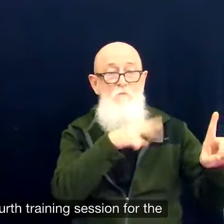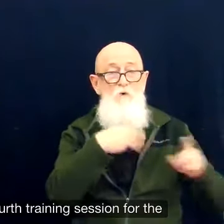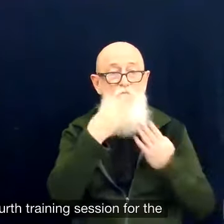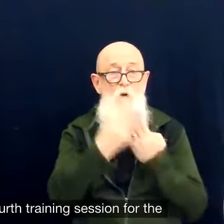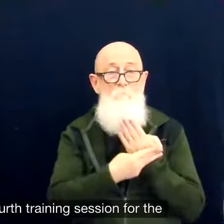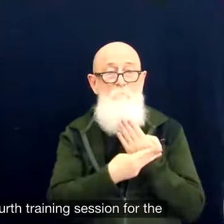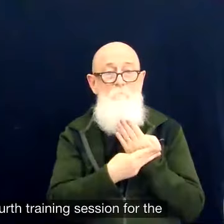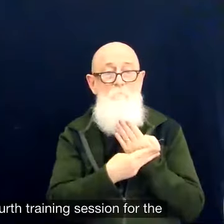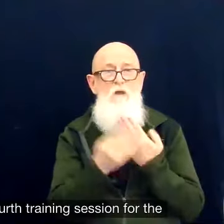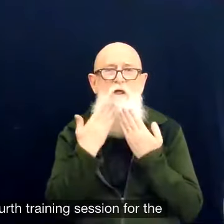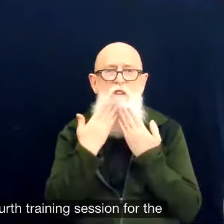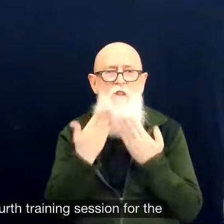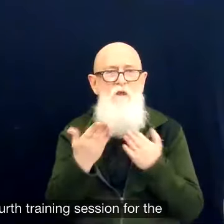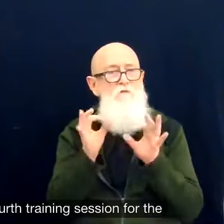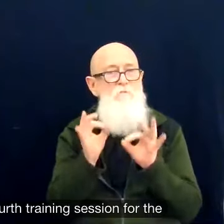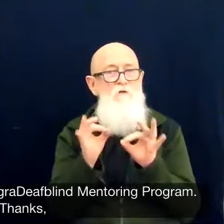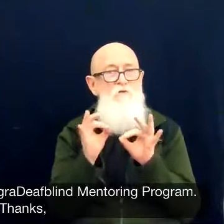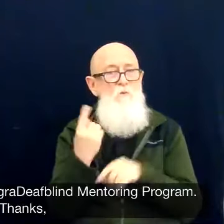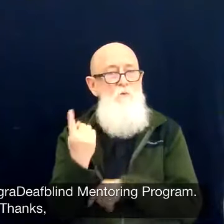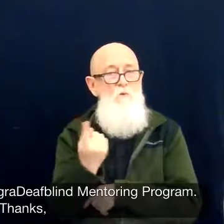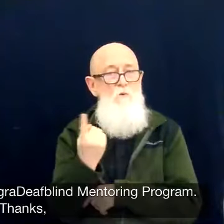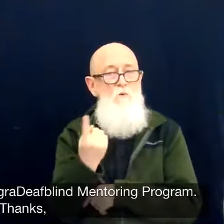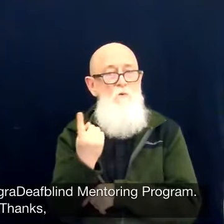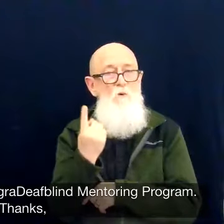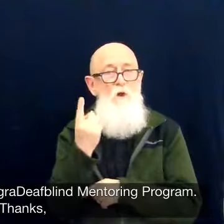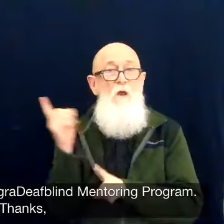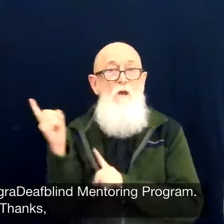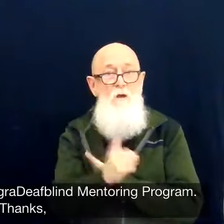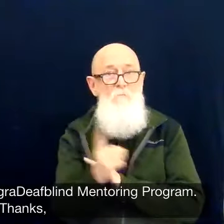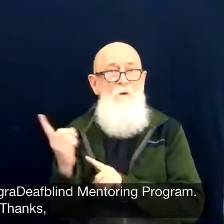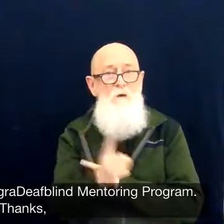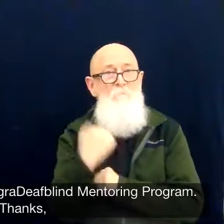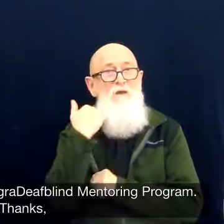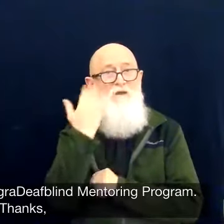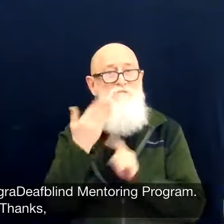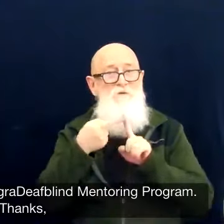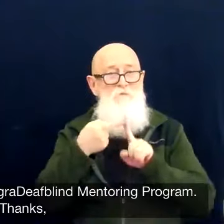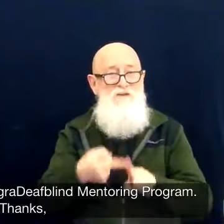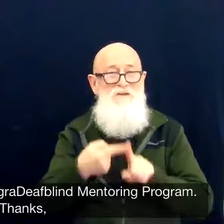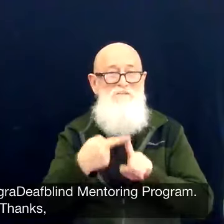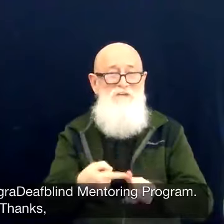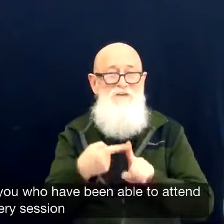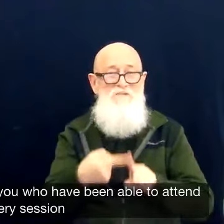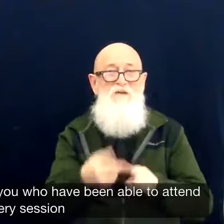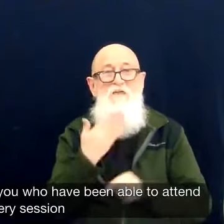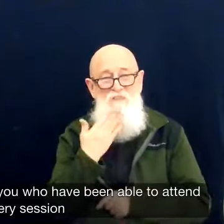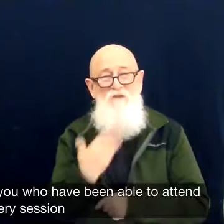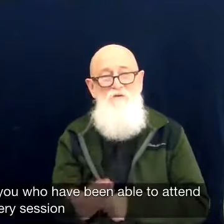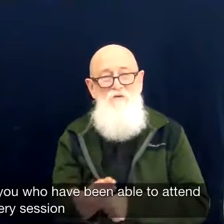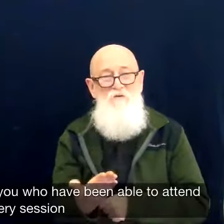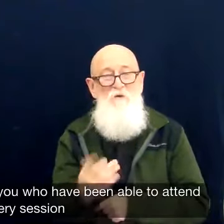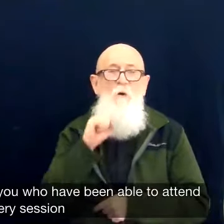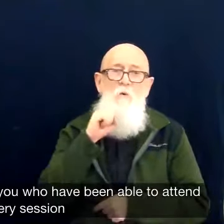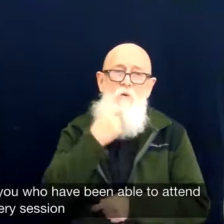Thanks in particular to those of you who have been able to attend every session. We will have links